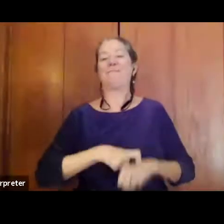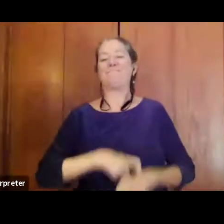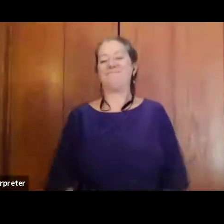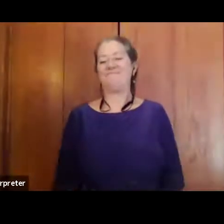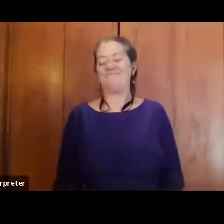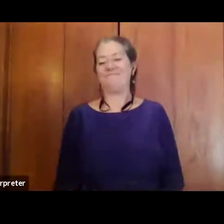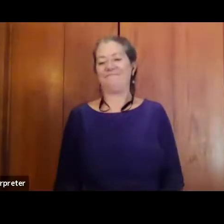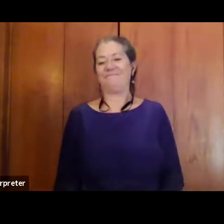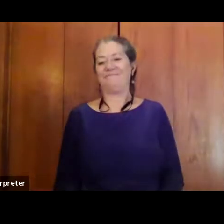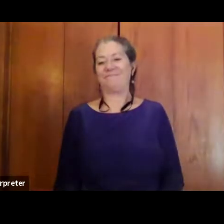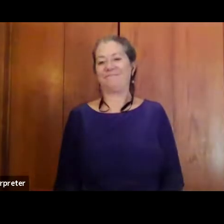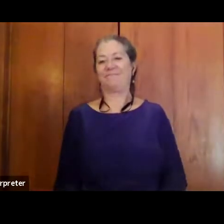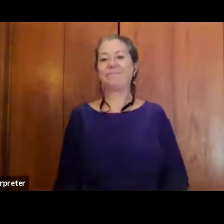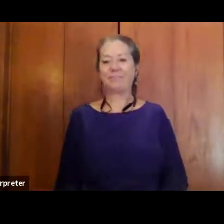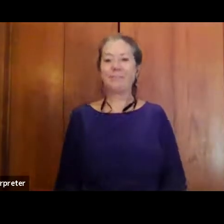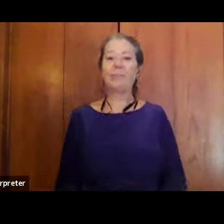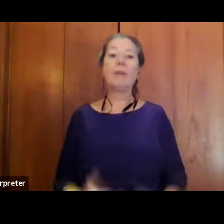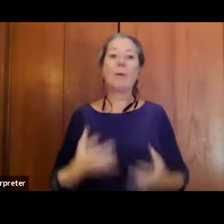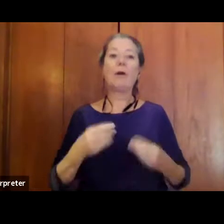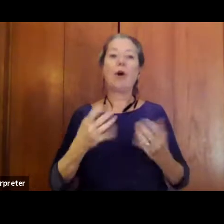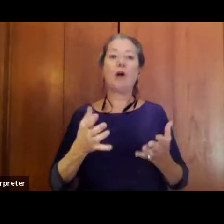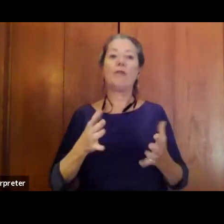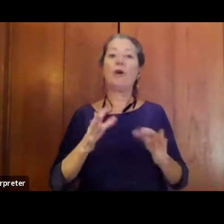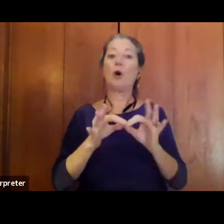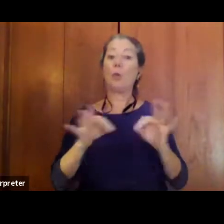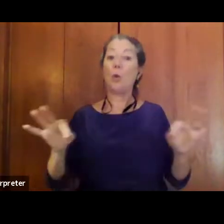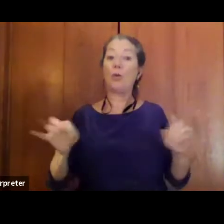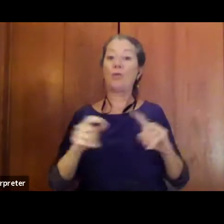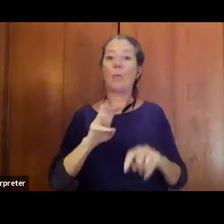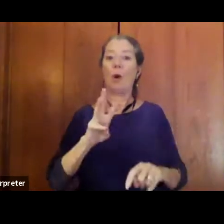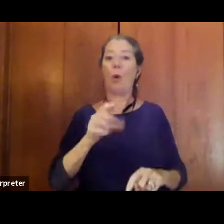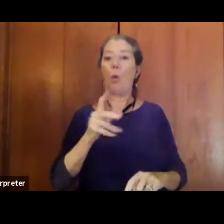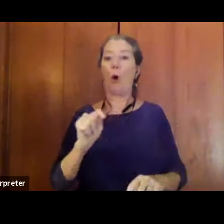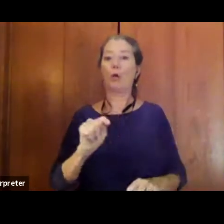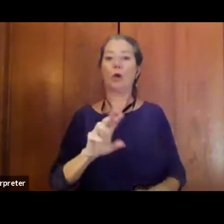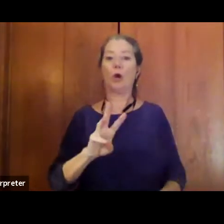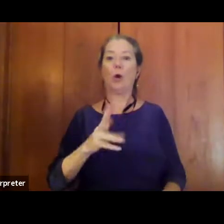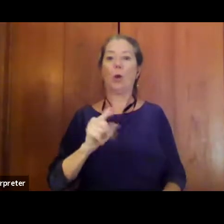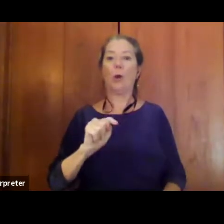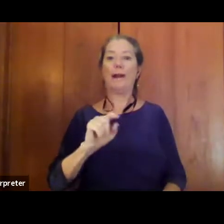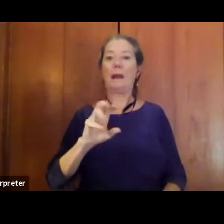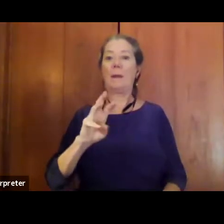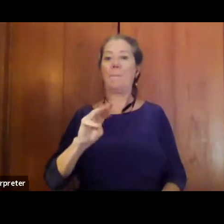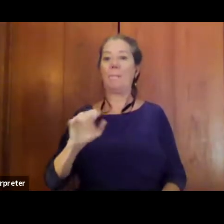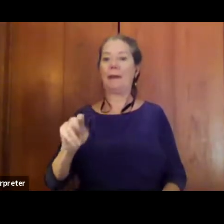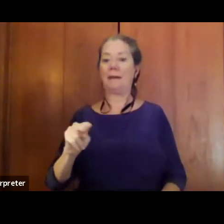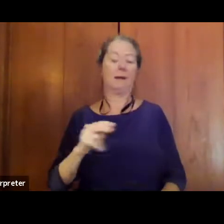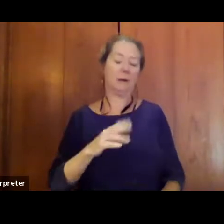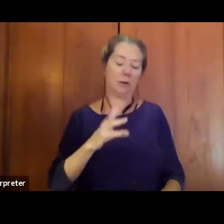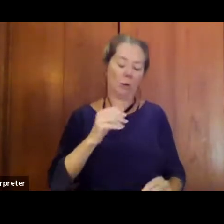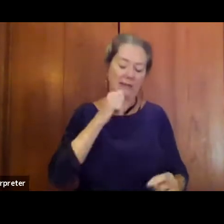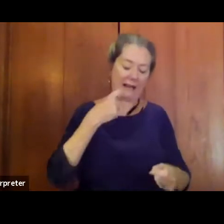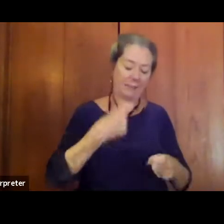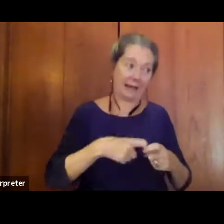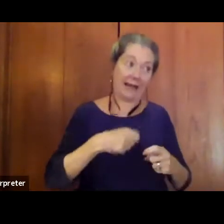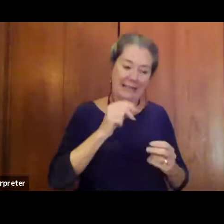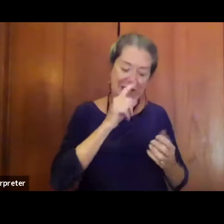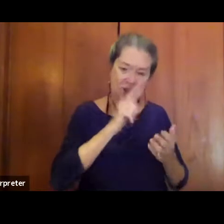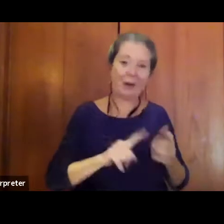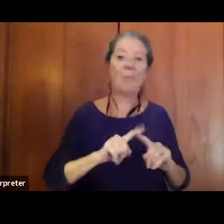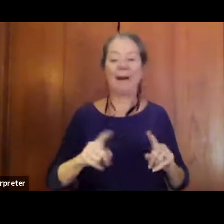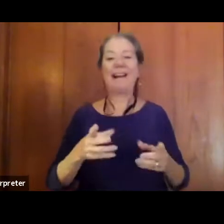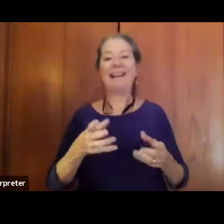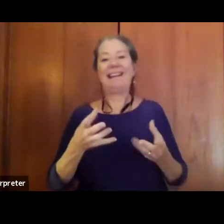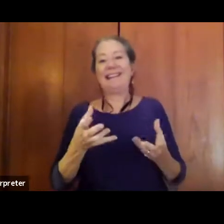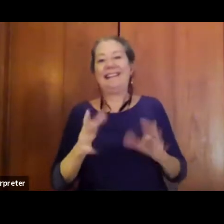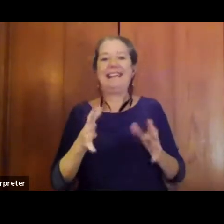like to offer up this quote from Walt Whitman, and though he's not Hispanic, I checked, he does remind me of my Tío Baldomero, if that counts for